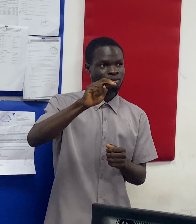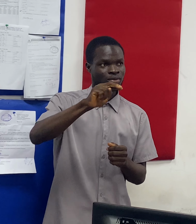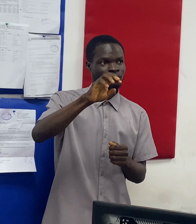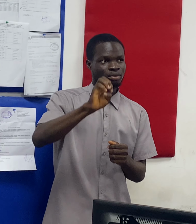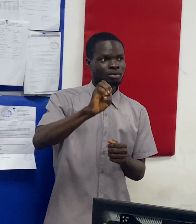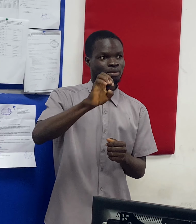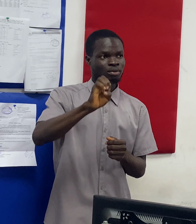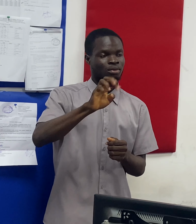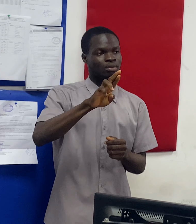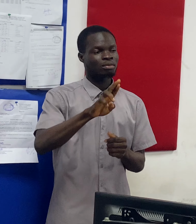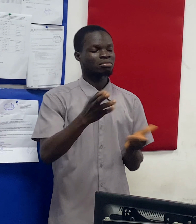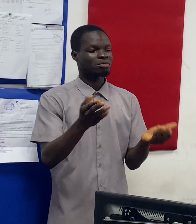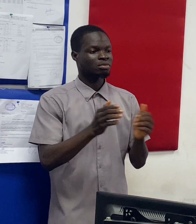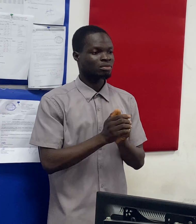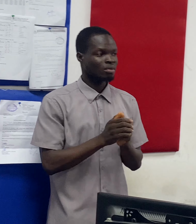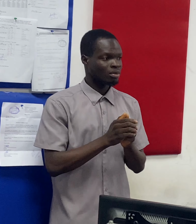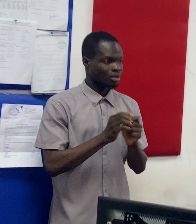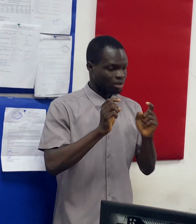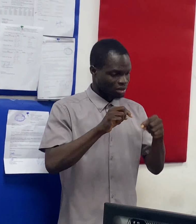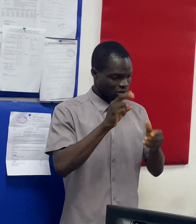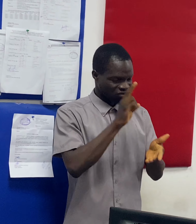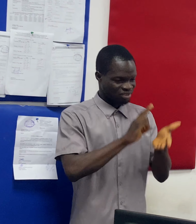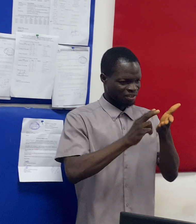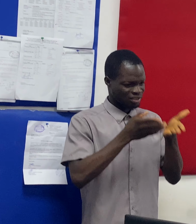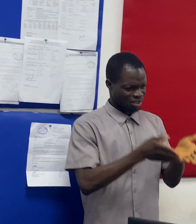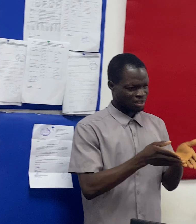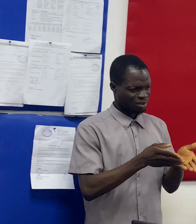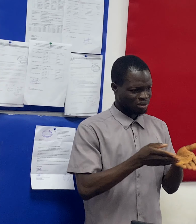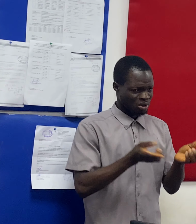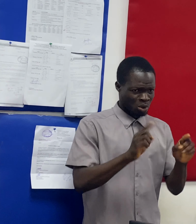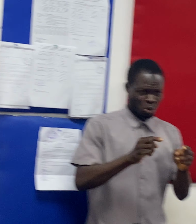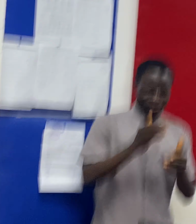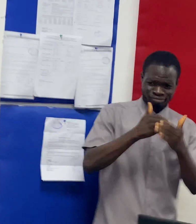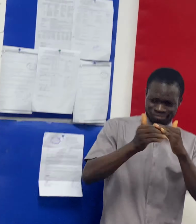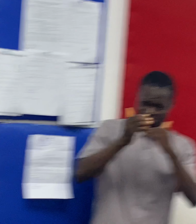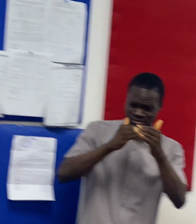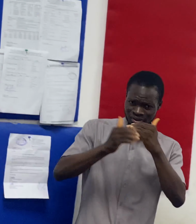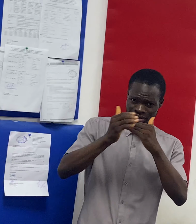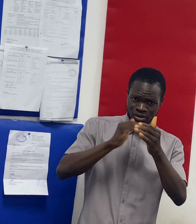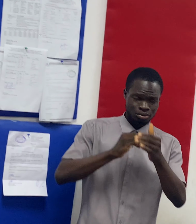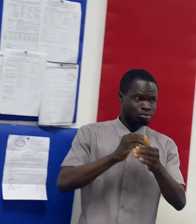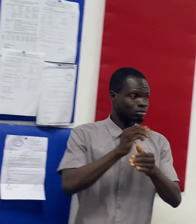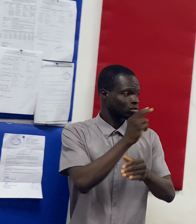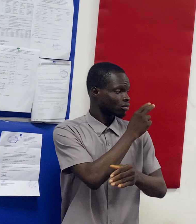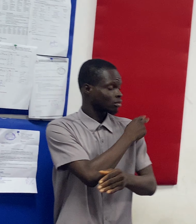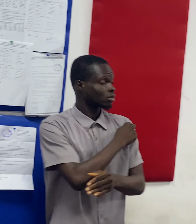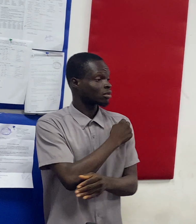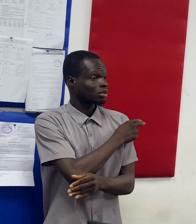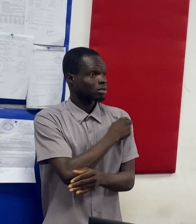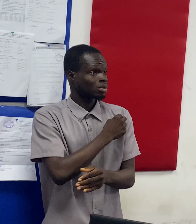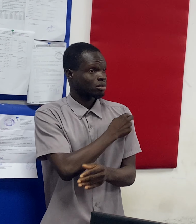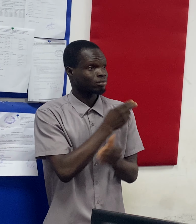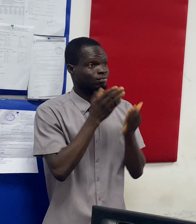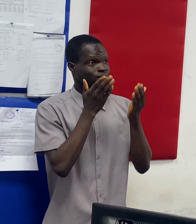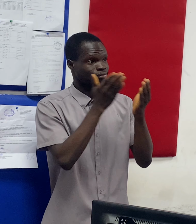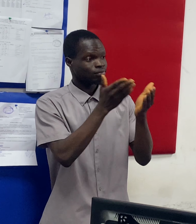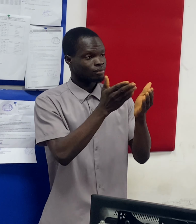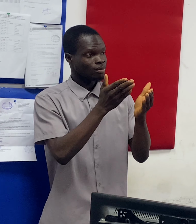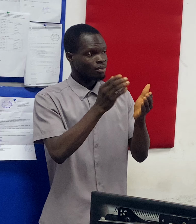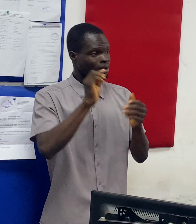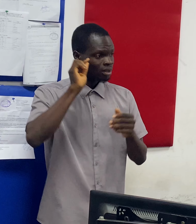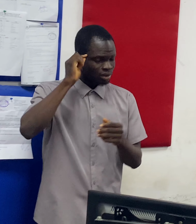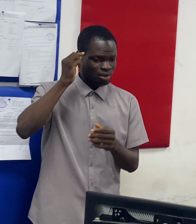this university, when they thought of building the hospital, they thought